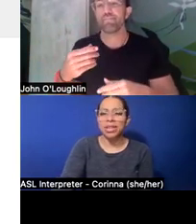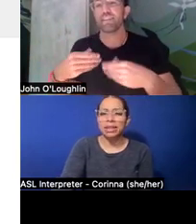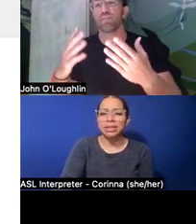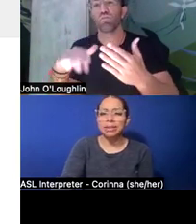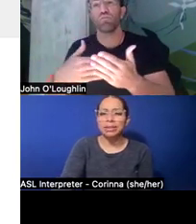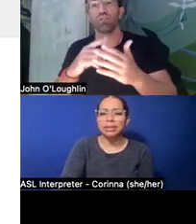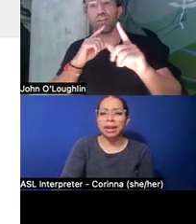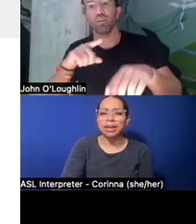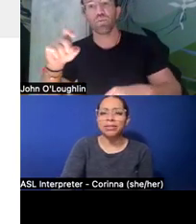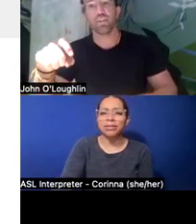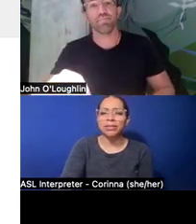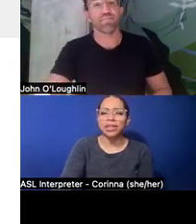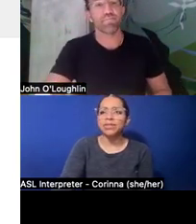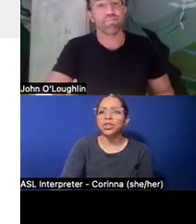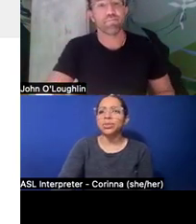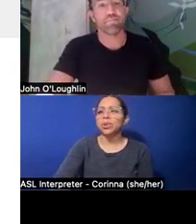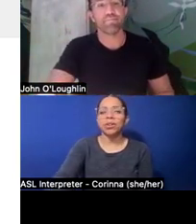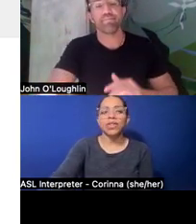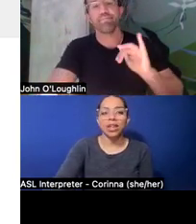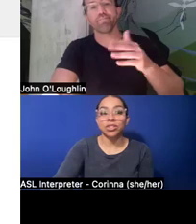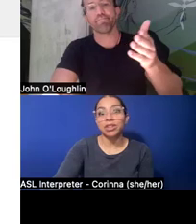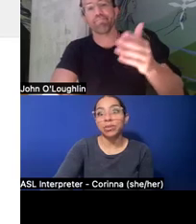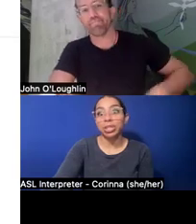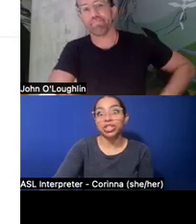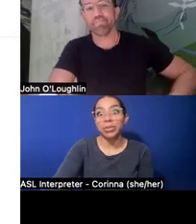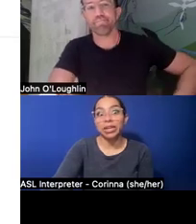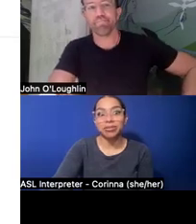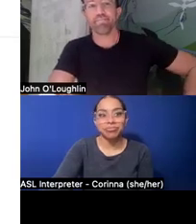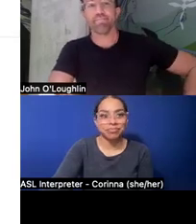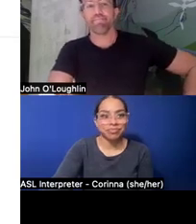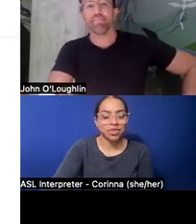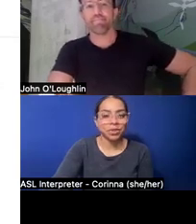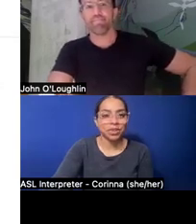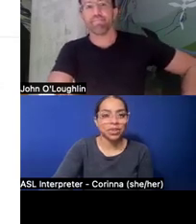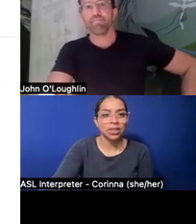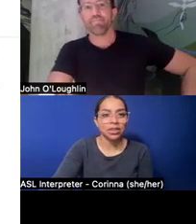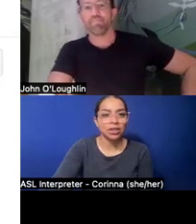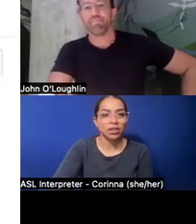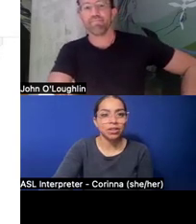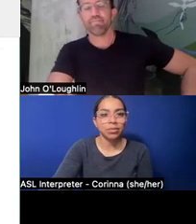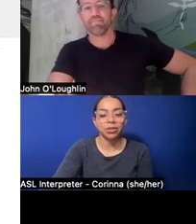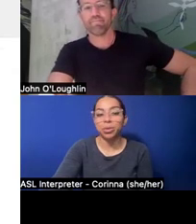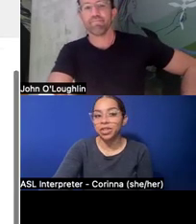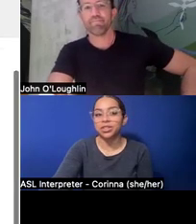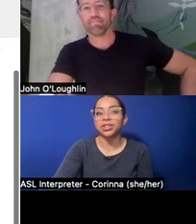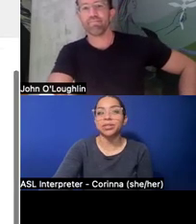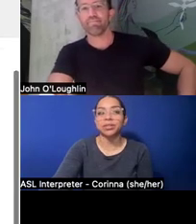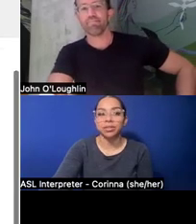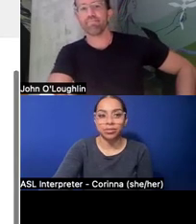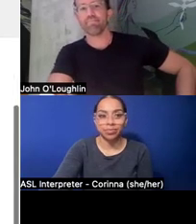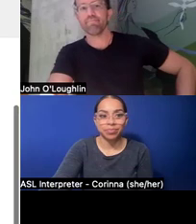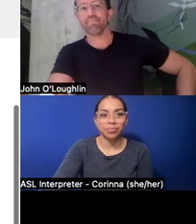But really, this kind of gives you all of the answers or information you may need. So you can see here, meet your